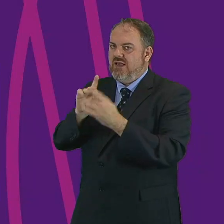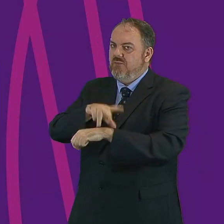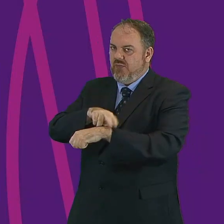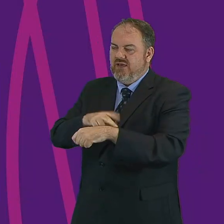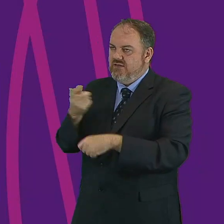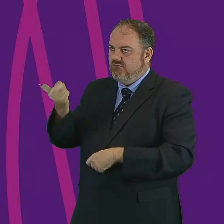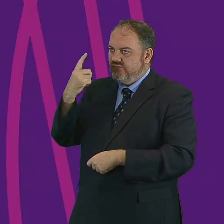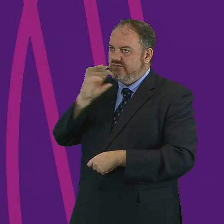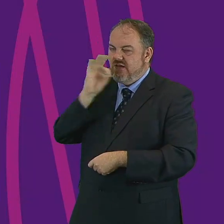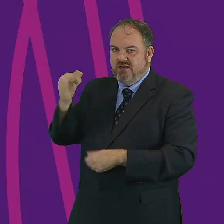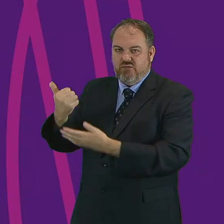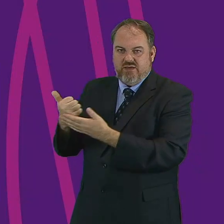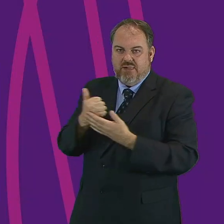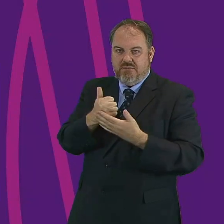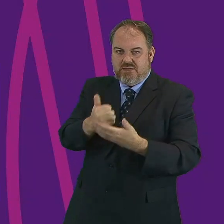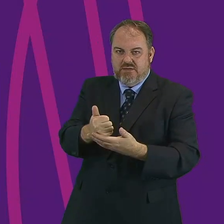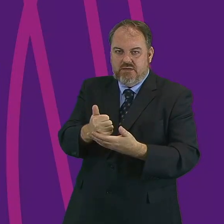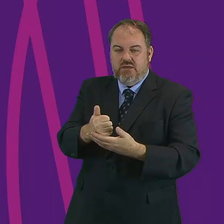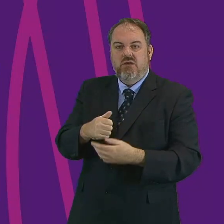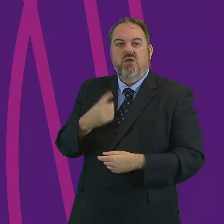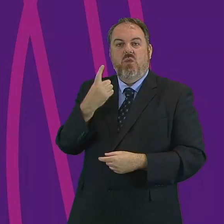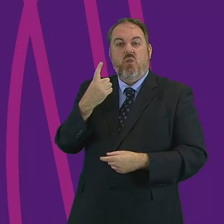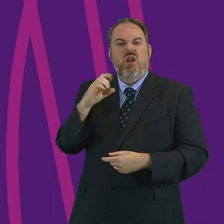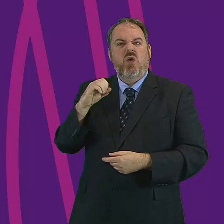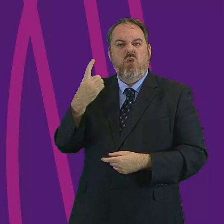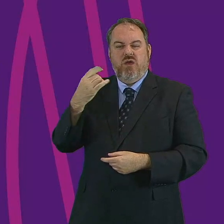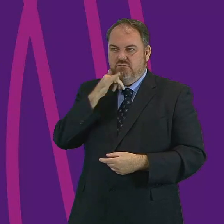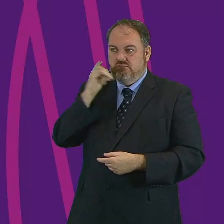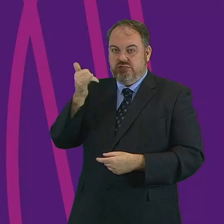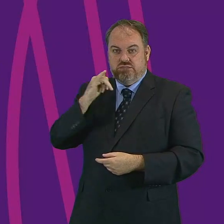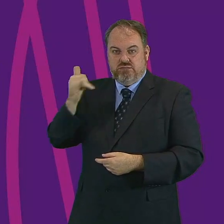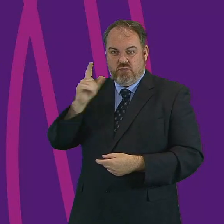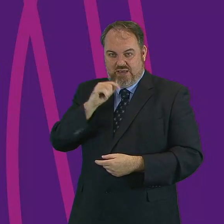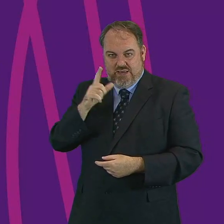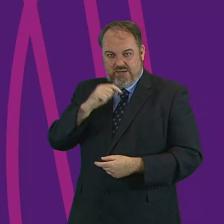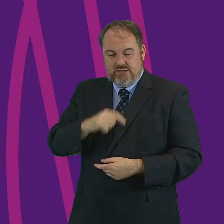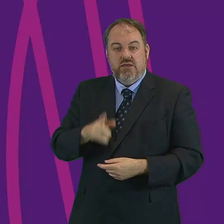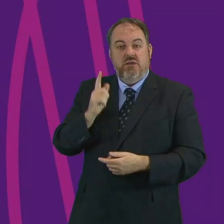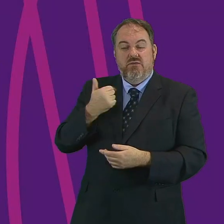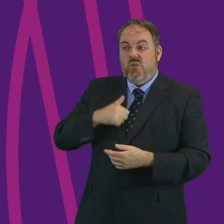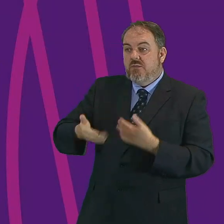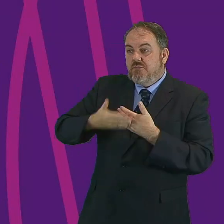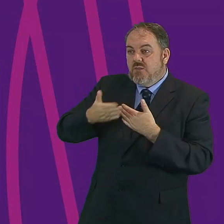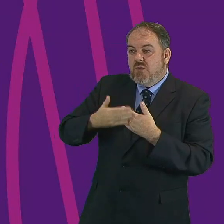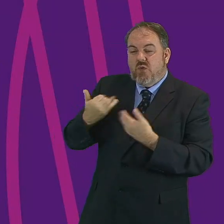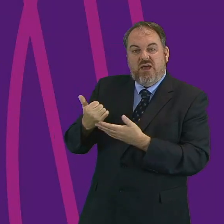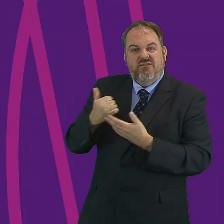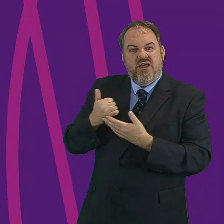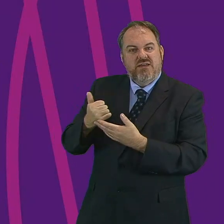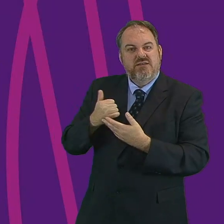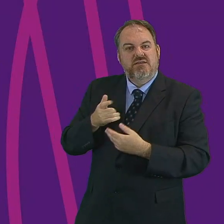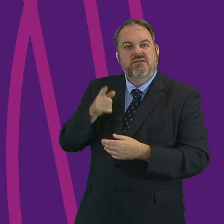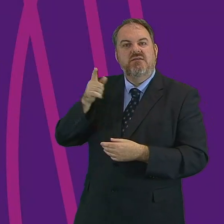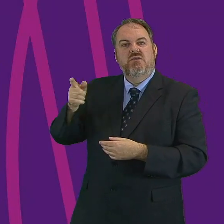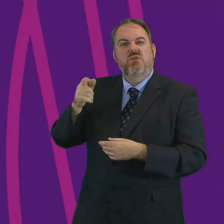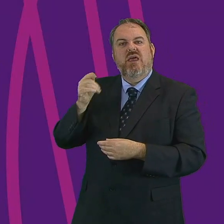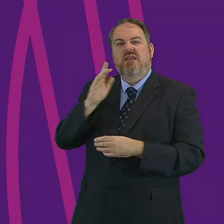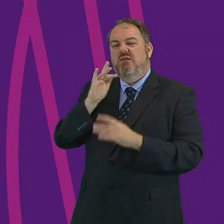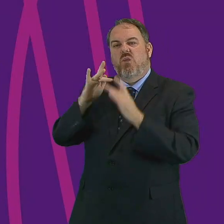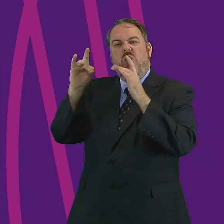people that you've been in close proximity to. A legitimate contact tracer will never ever ask you for your